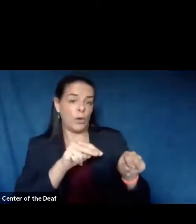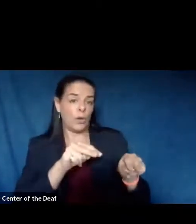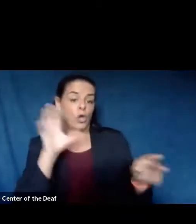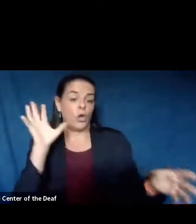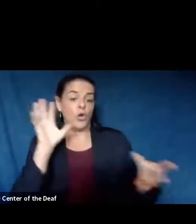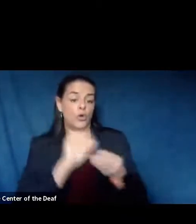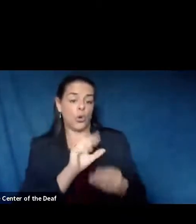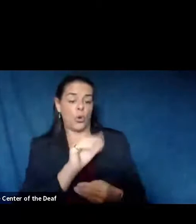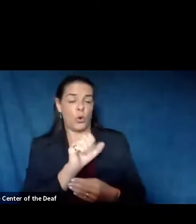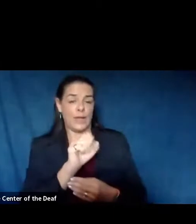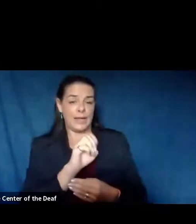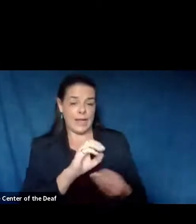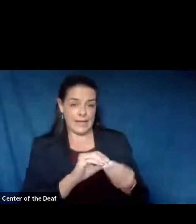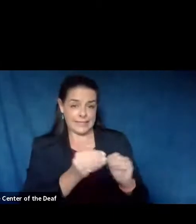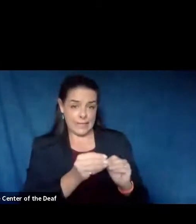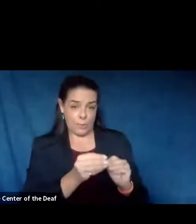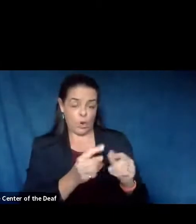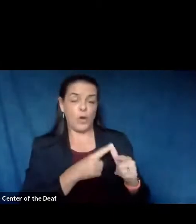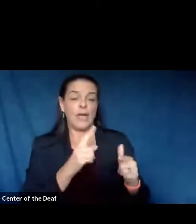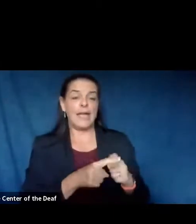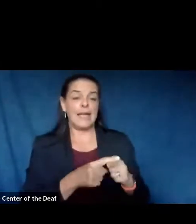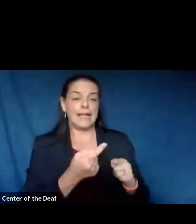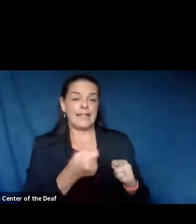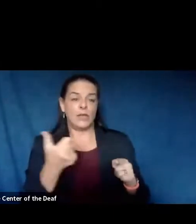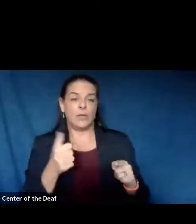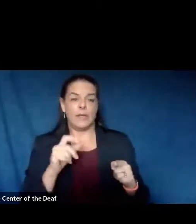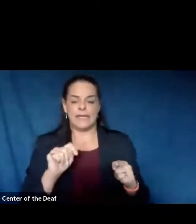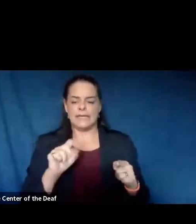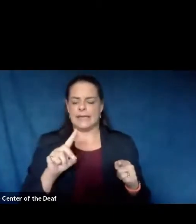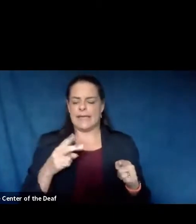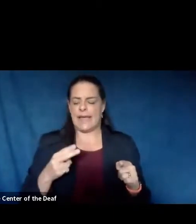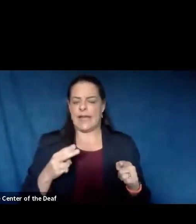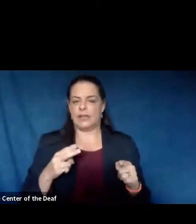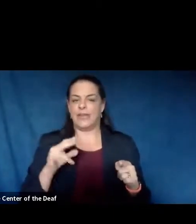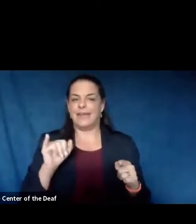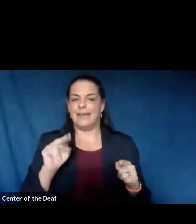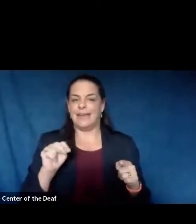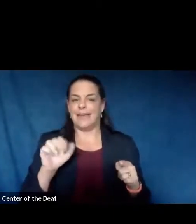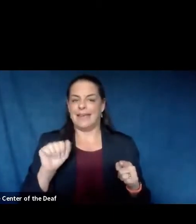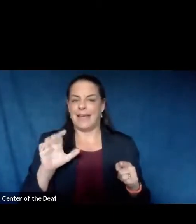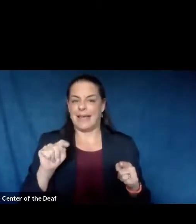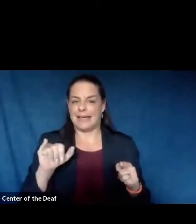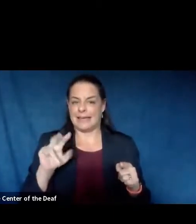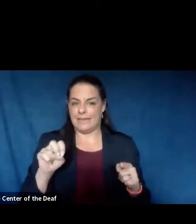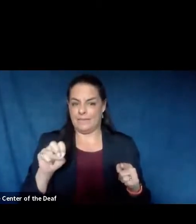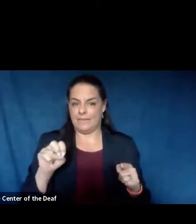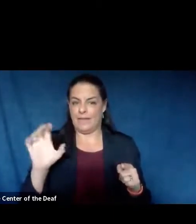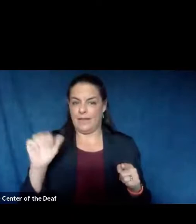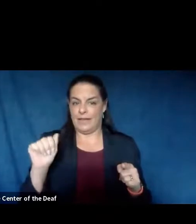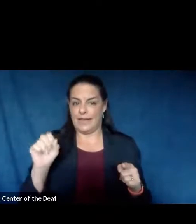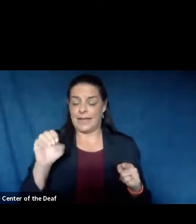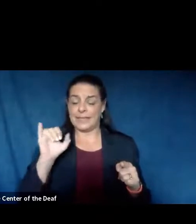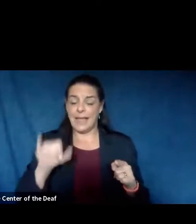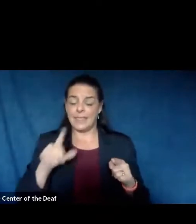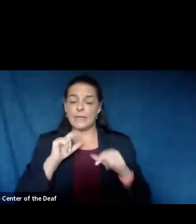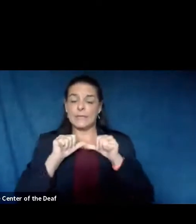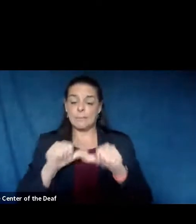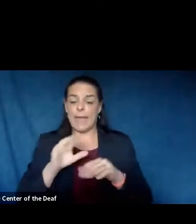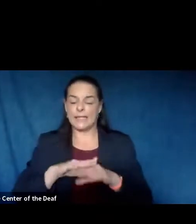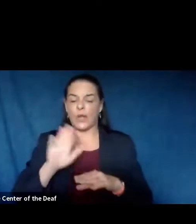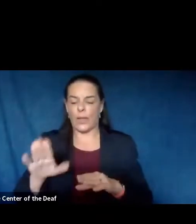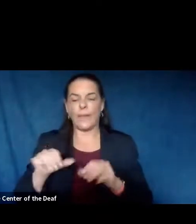total case count and we were removing the TDH inactive cases. And those, again, are based on permanent address,